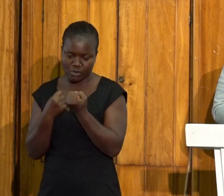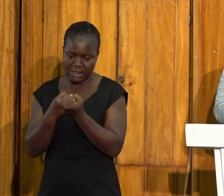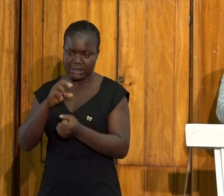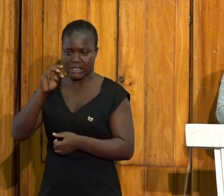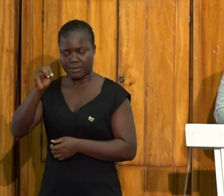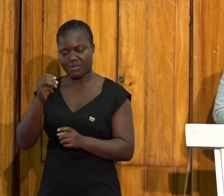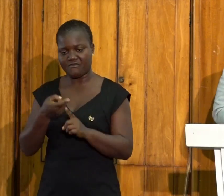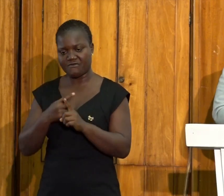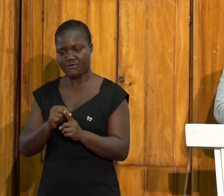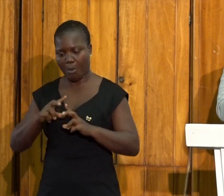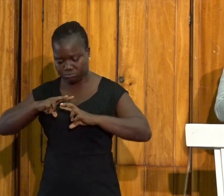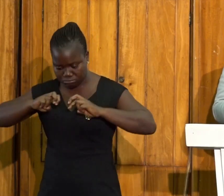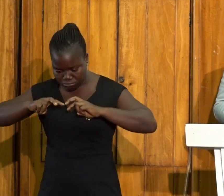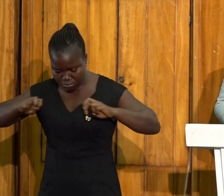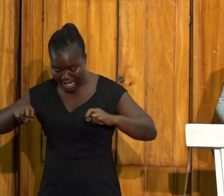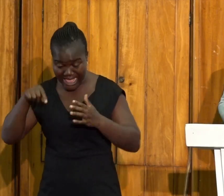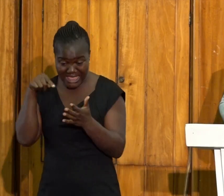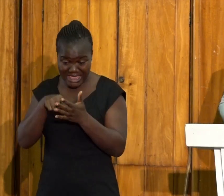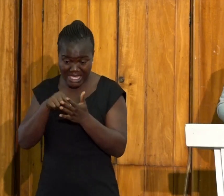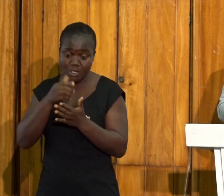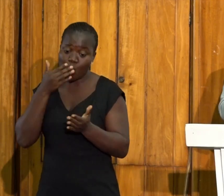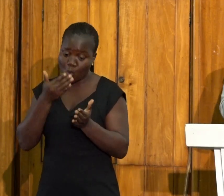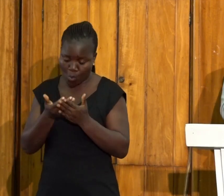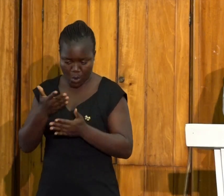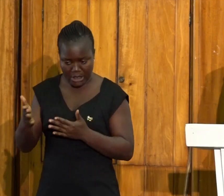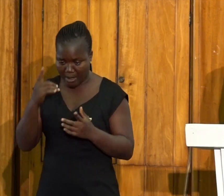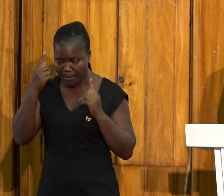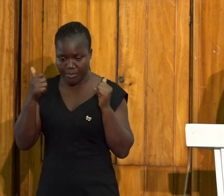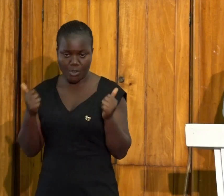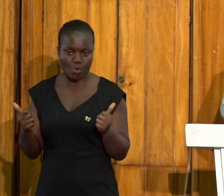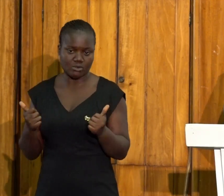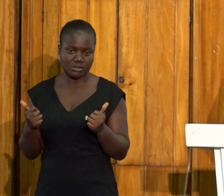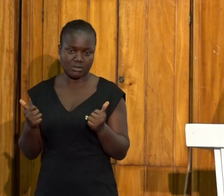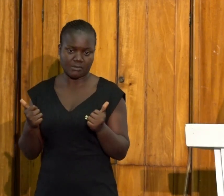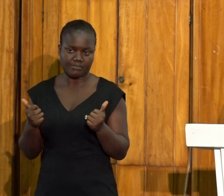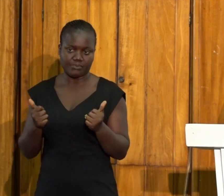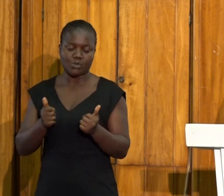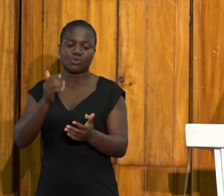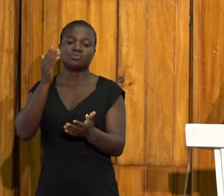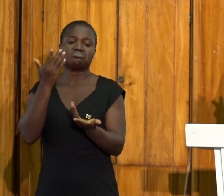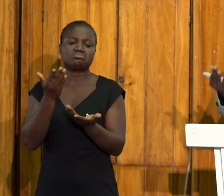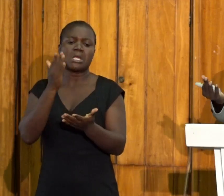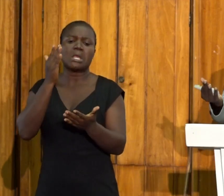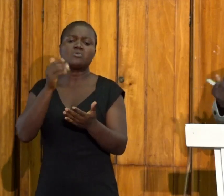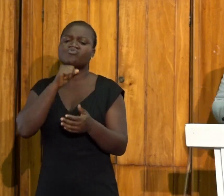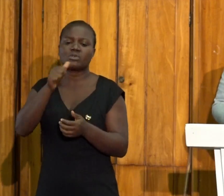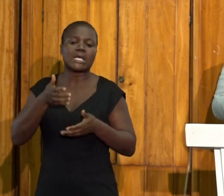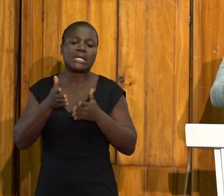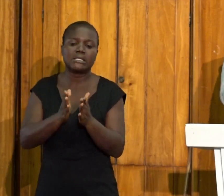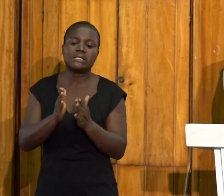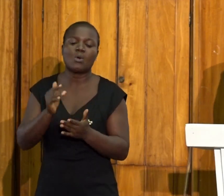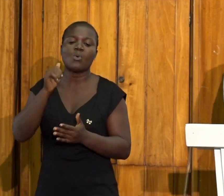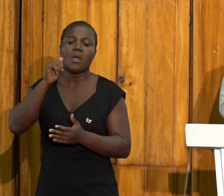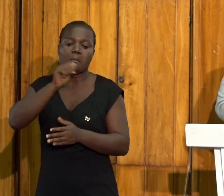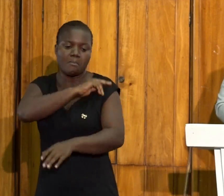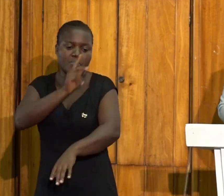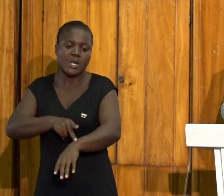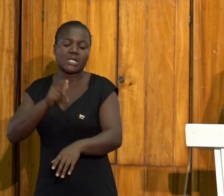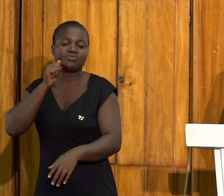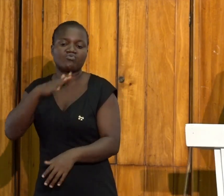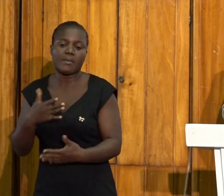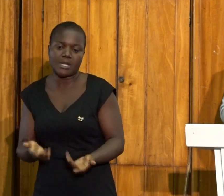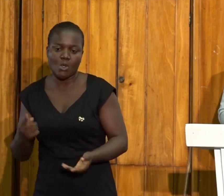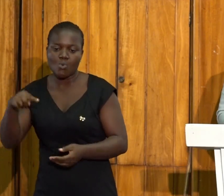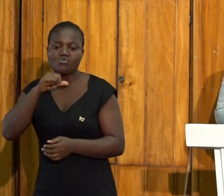this actually is a good thing because, denying pregnant women treatment because we are not sure